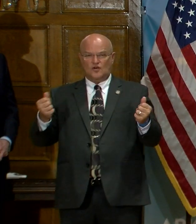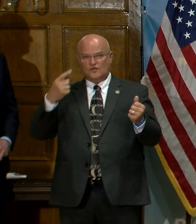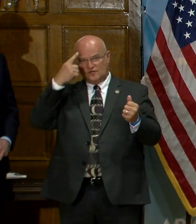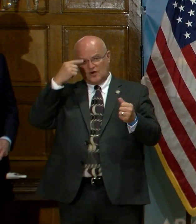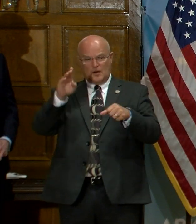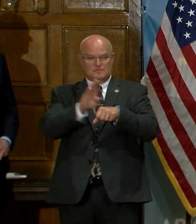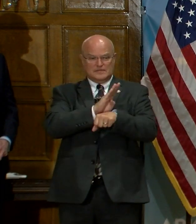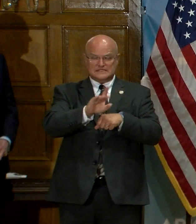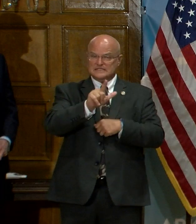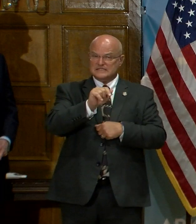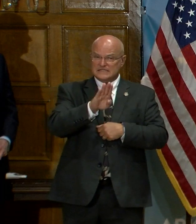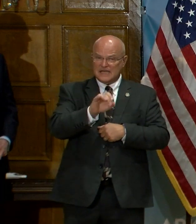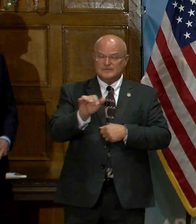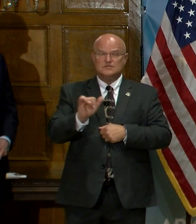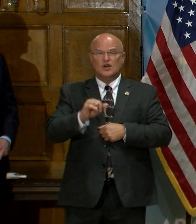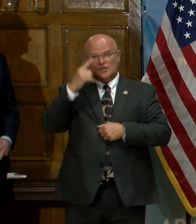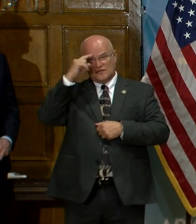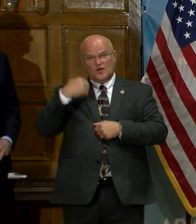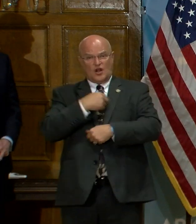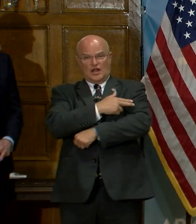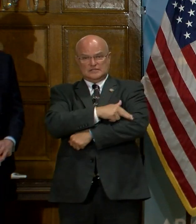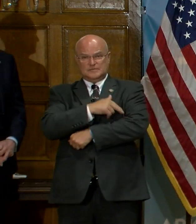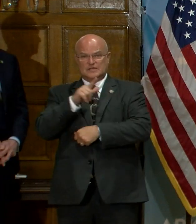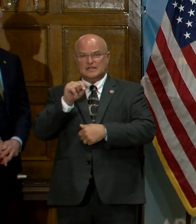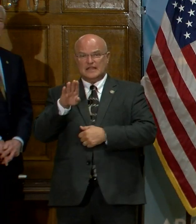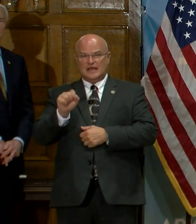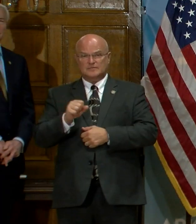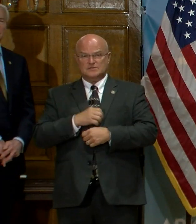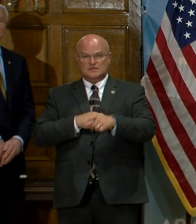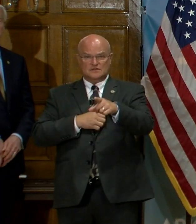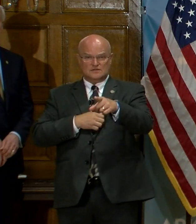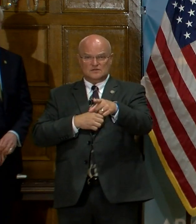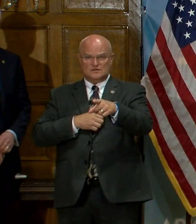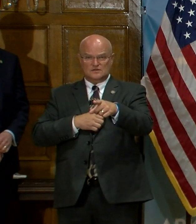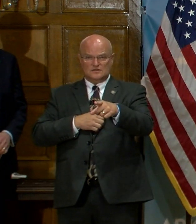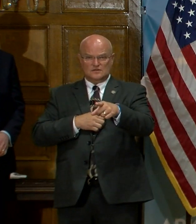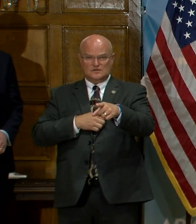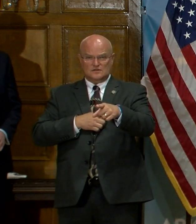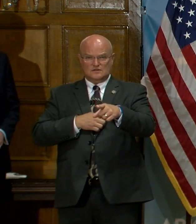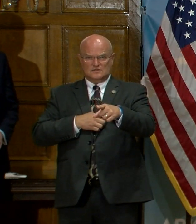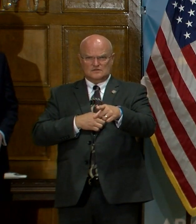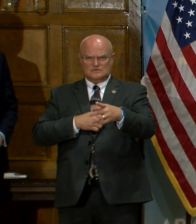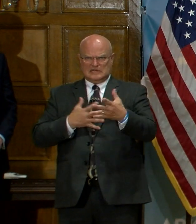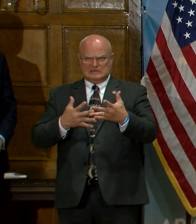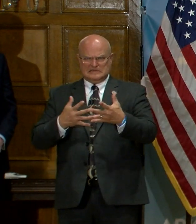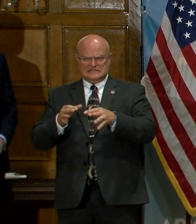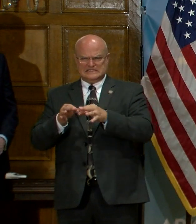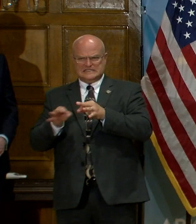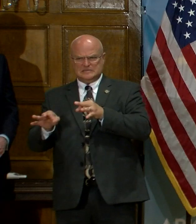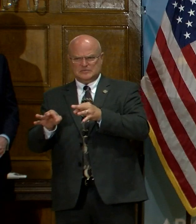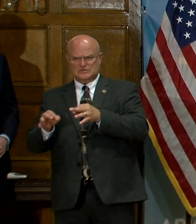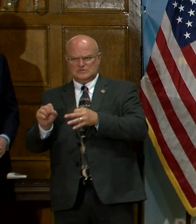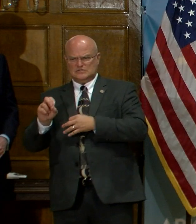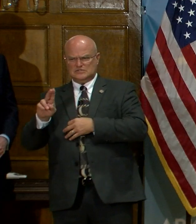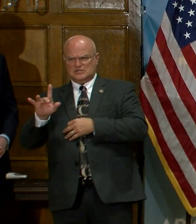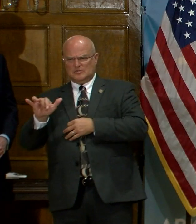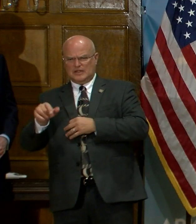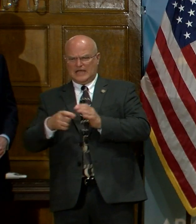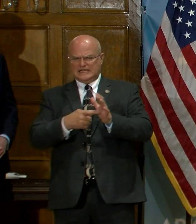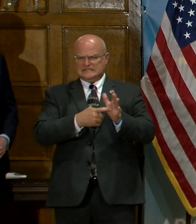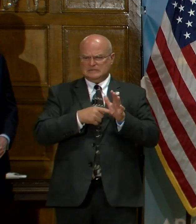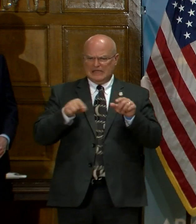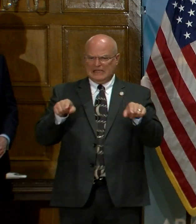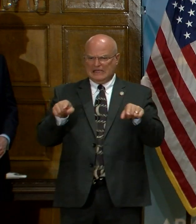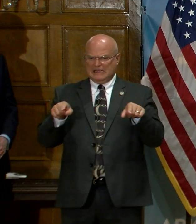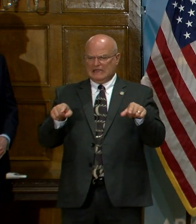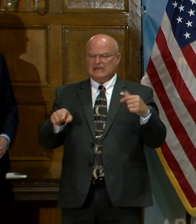our commercial labs and also for our hospital labs. So are we just seeing simple supply and demand here, or is there something else going on in those